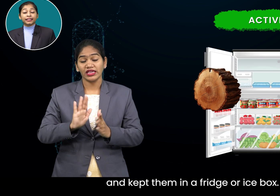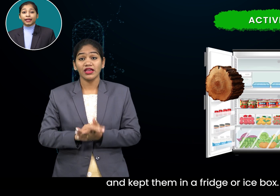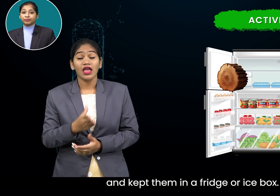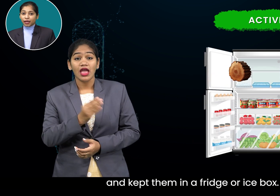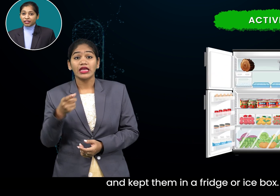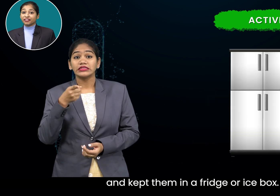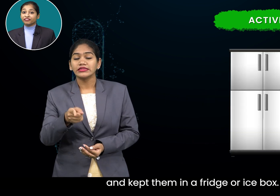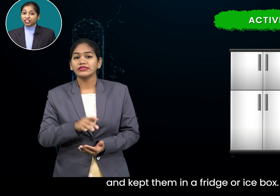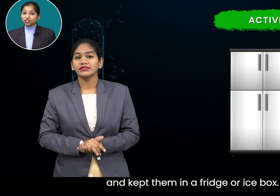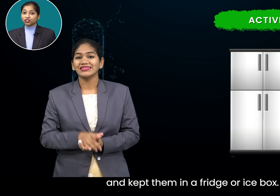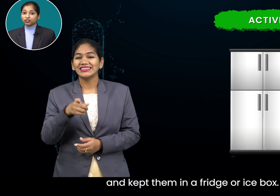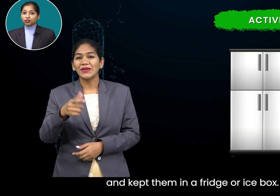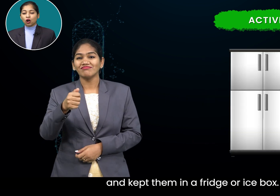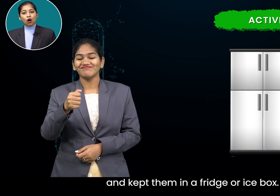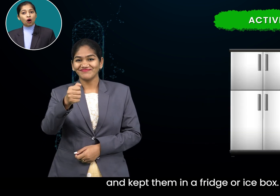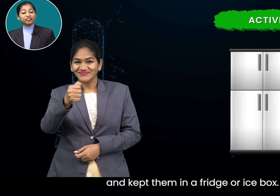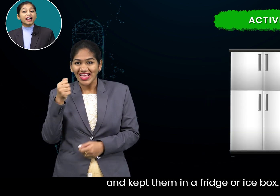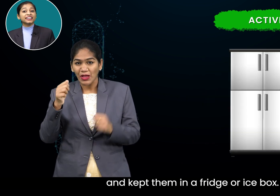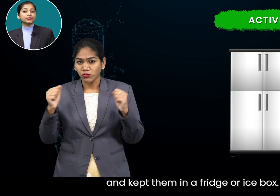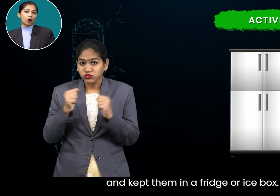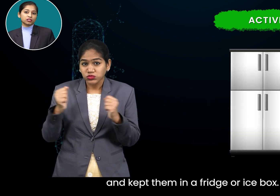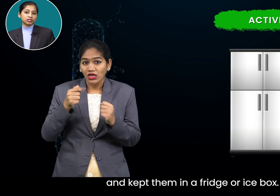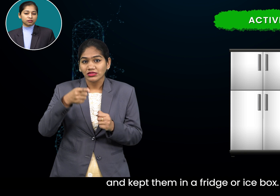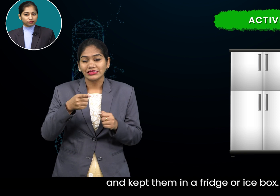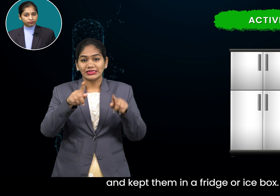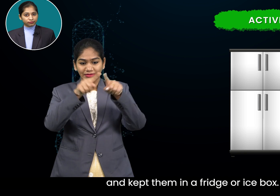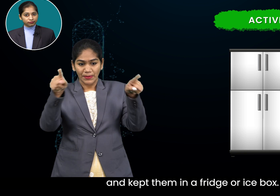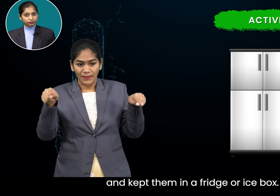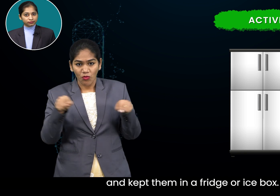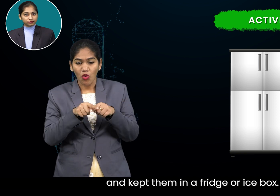and kept them in a fridge or ice box.